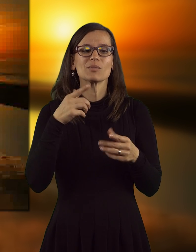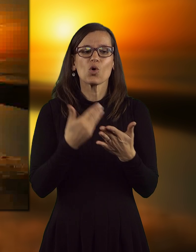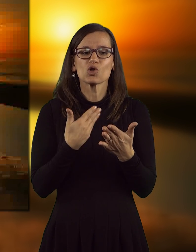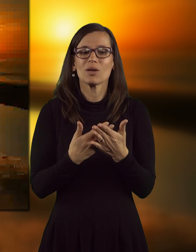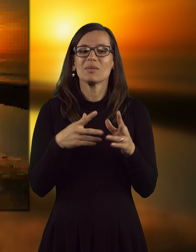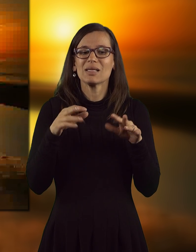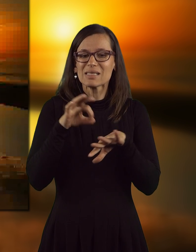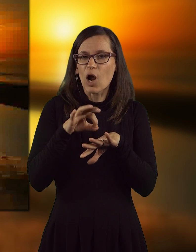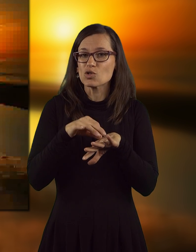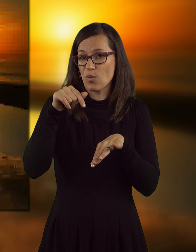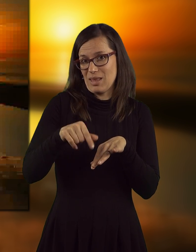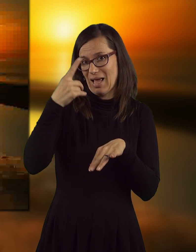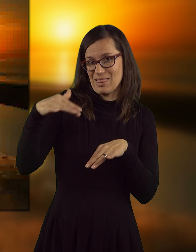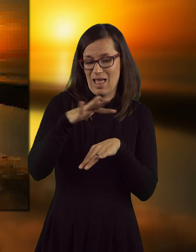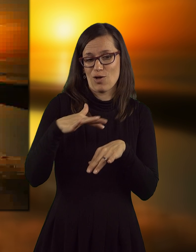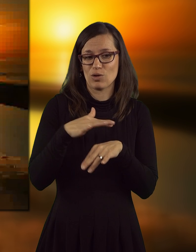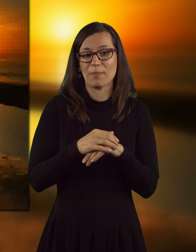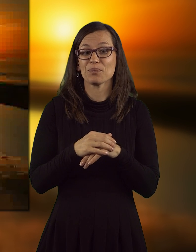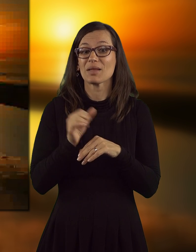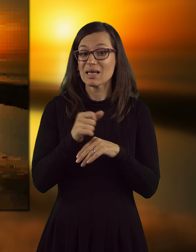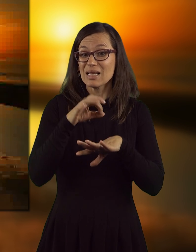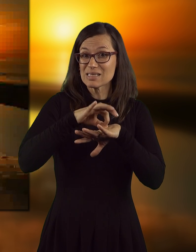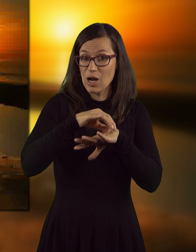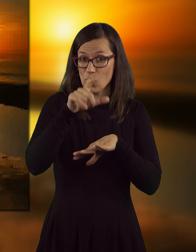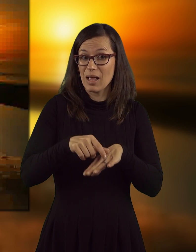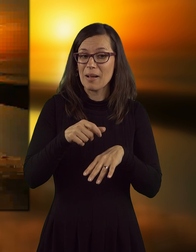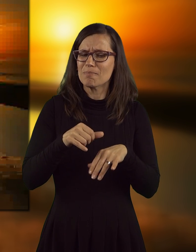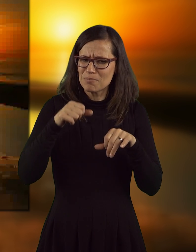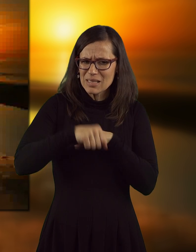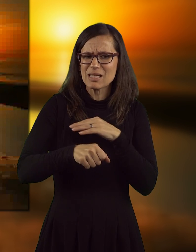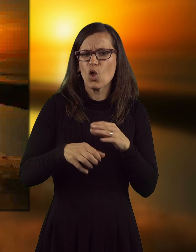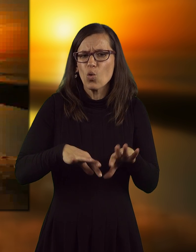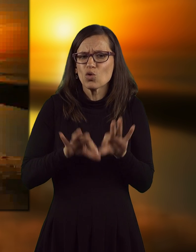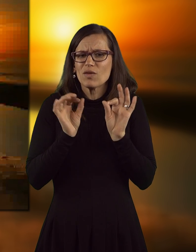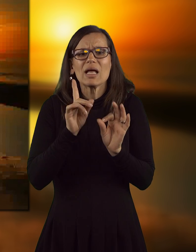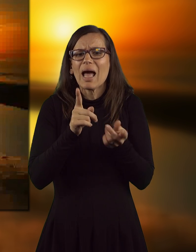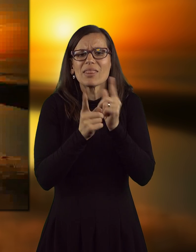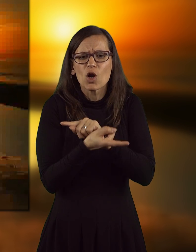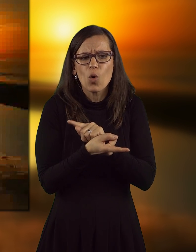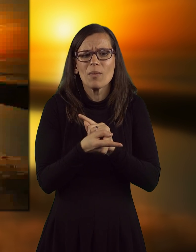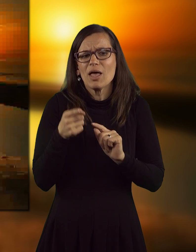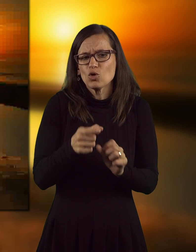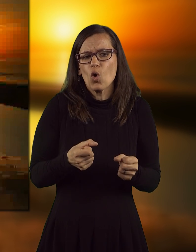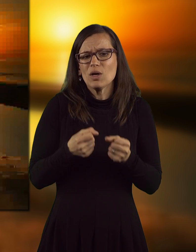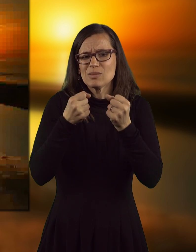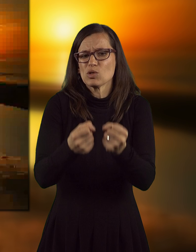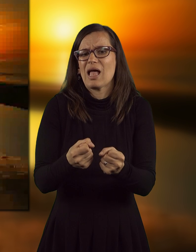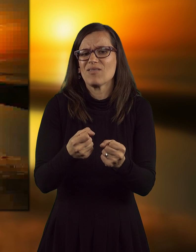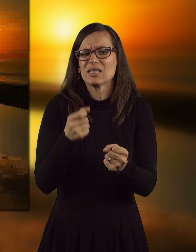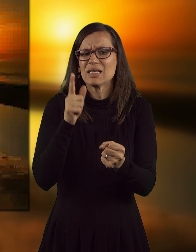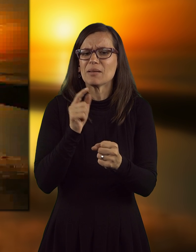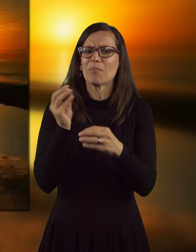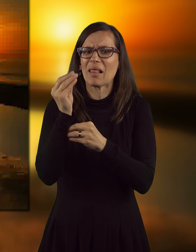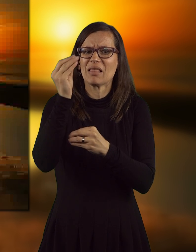as it exists primarily in this nation, is that as the doctor feels compelled to look for what's wrong and point it out